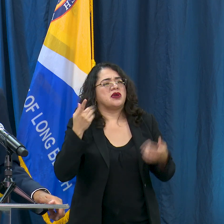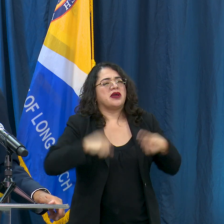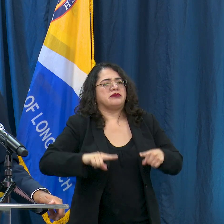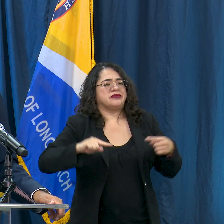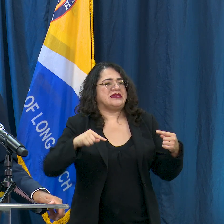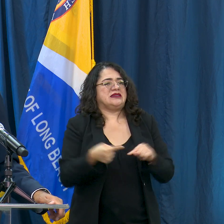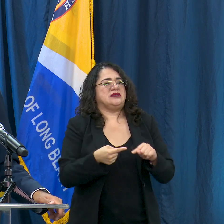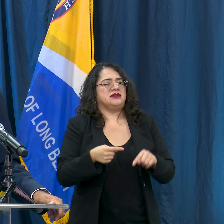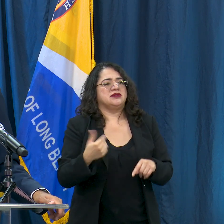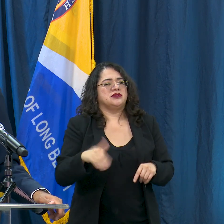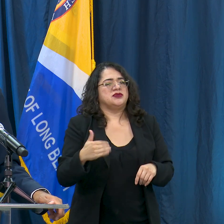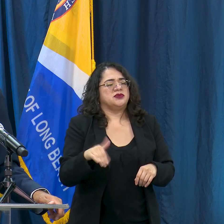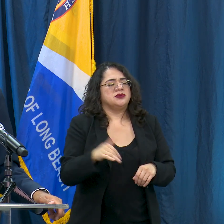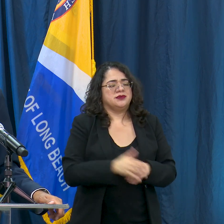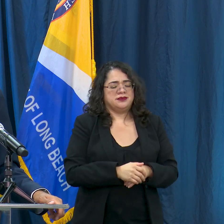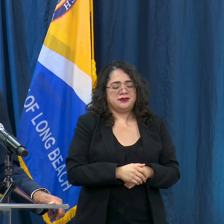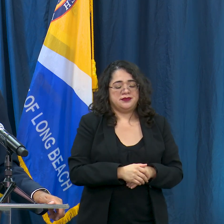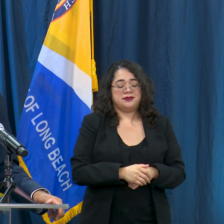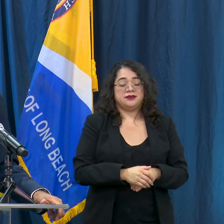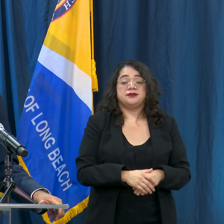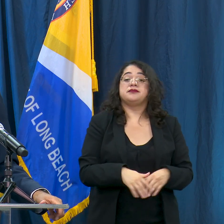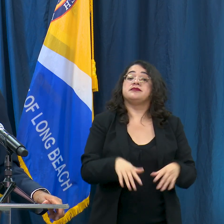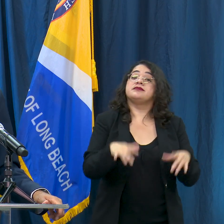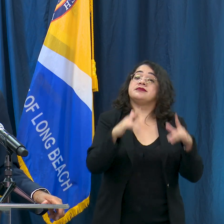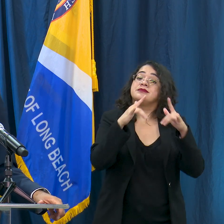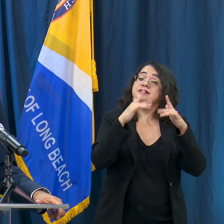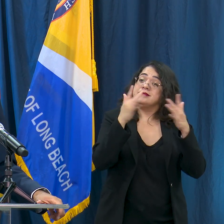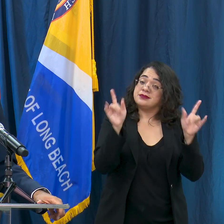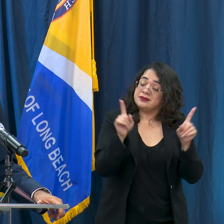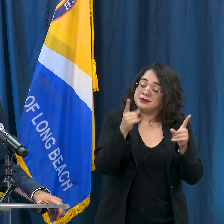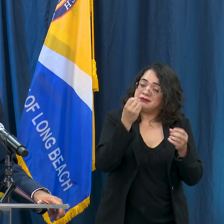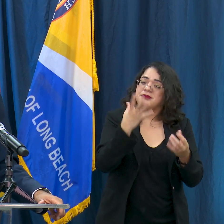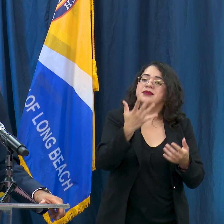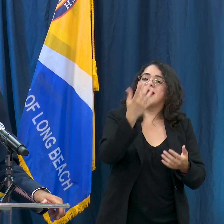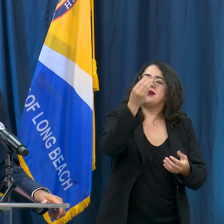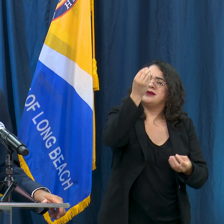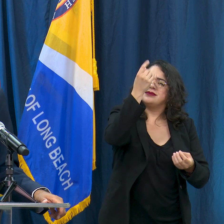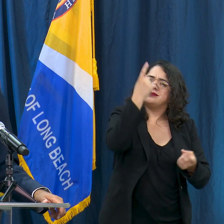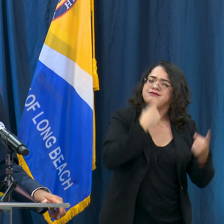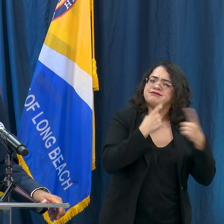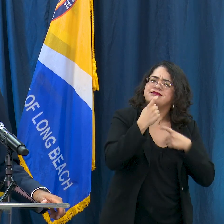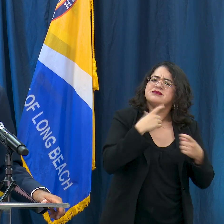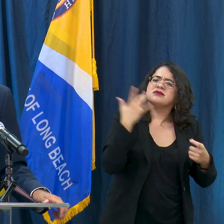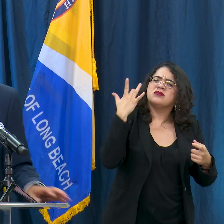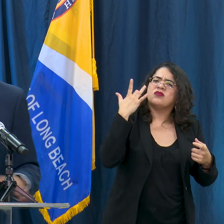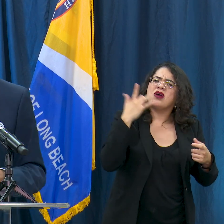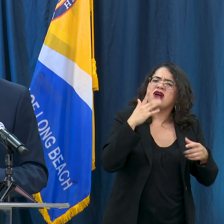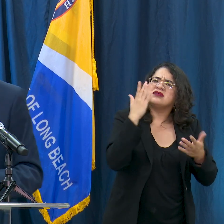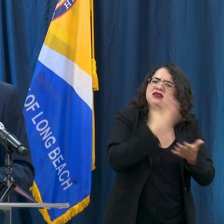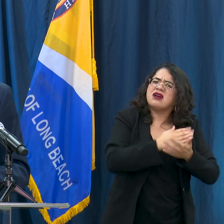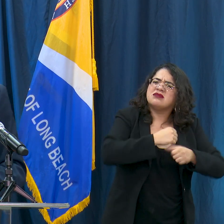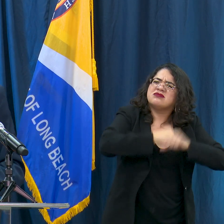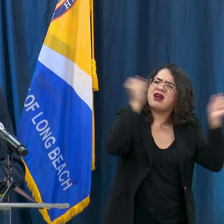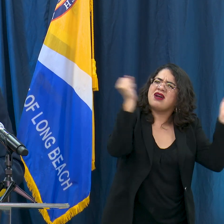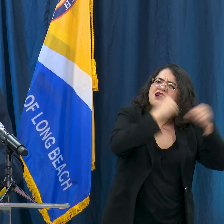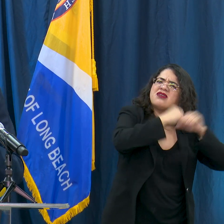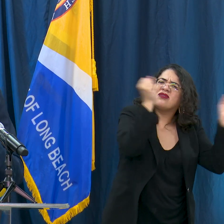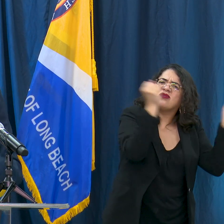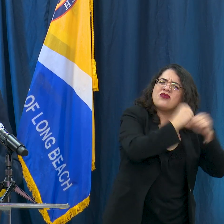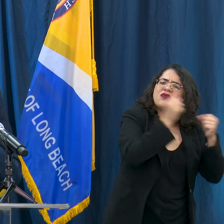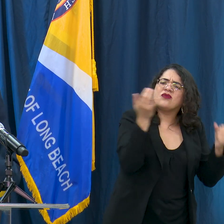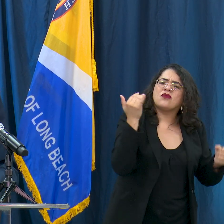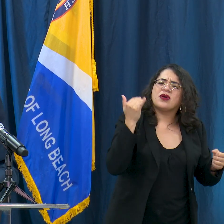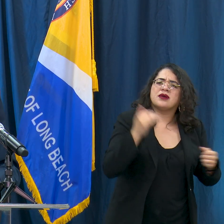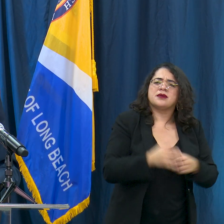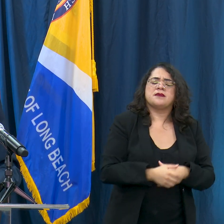At the same time, I want to make sure people know, we've gotten a lot of questions about, why aren't we stopping fireworks? It is